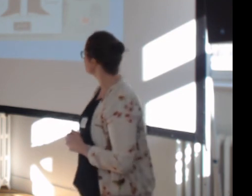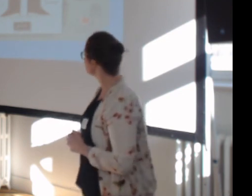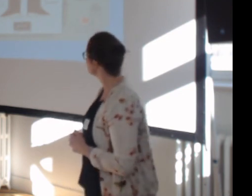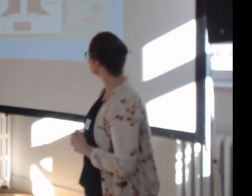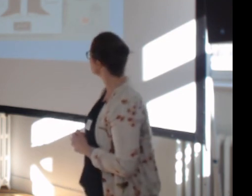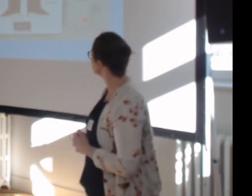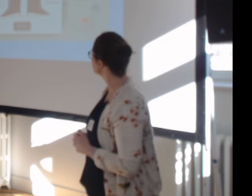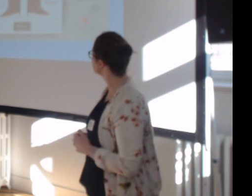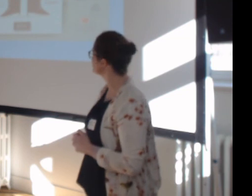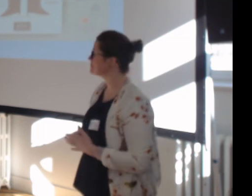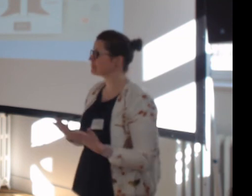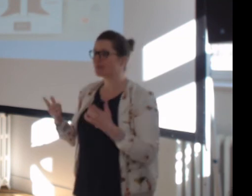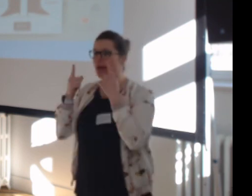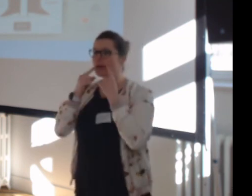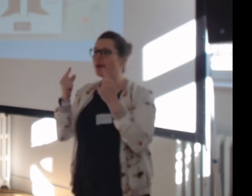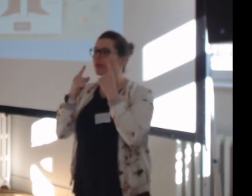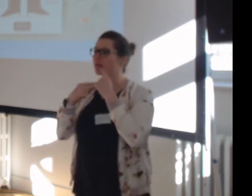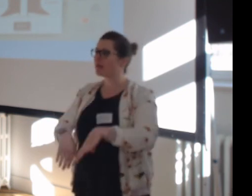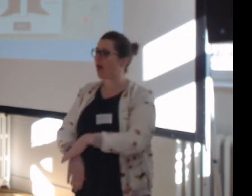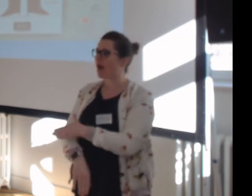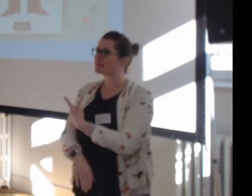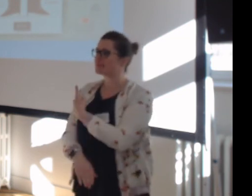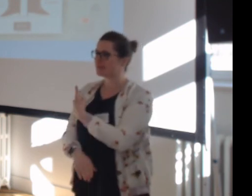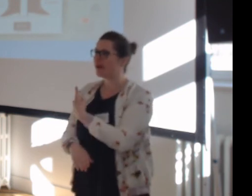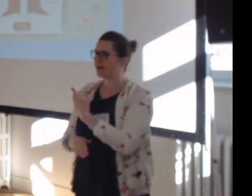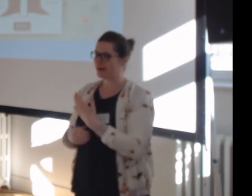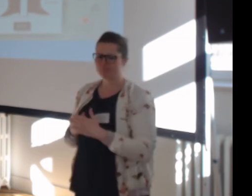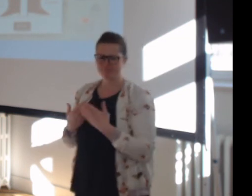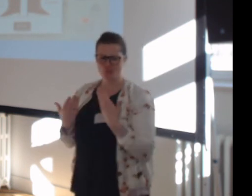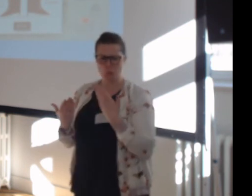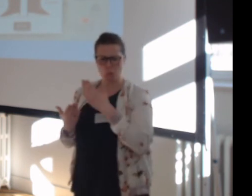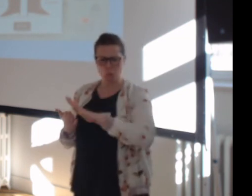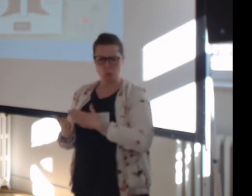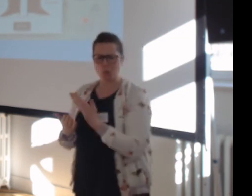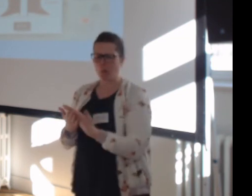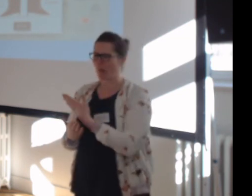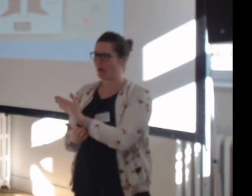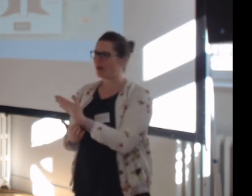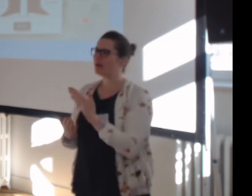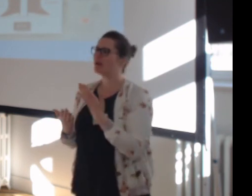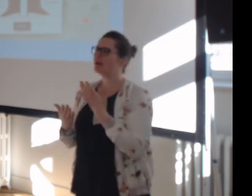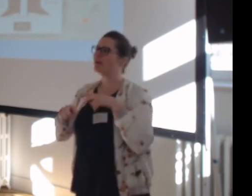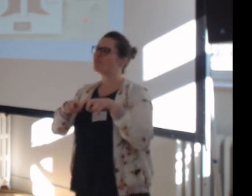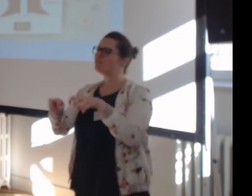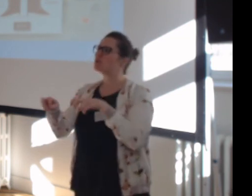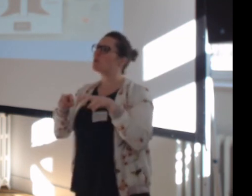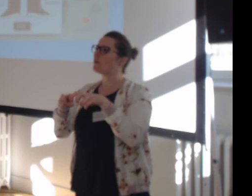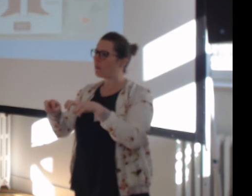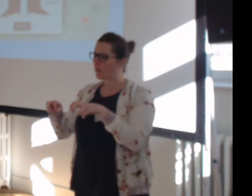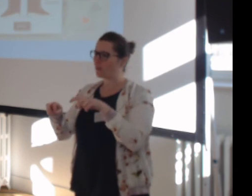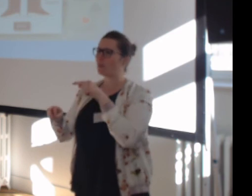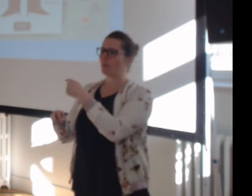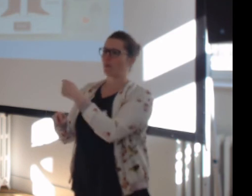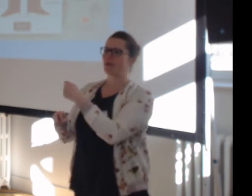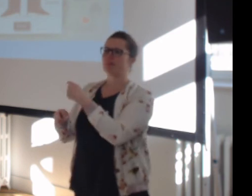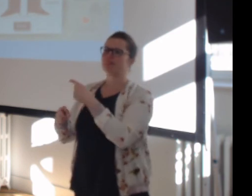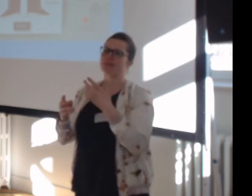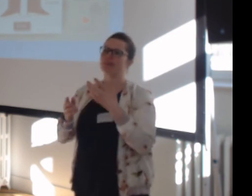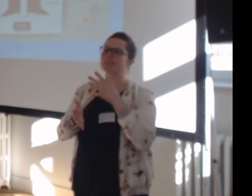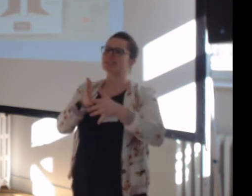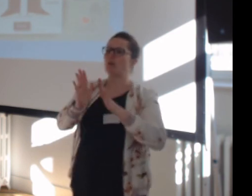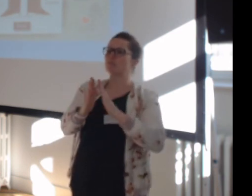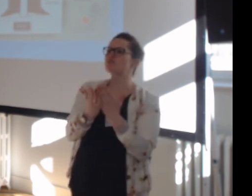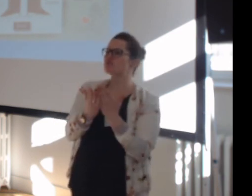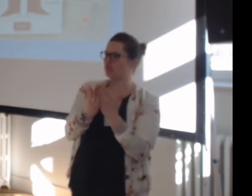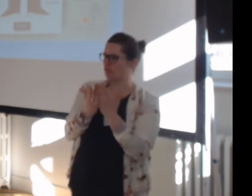is The Cat in Boots, I think is the translation. This was a video that was a signed book that